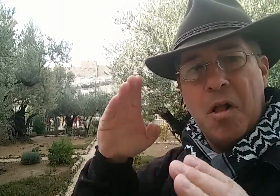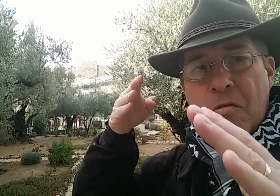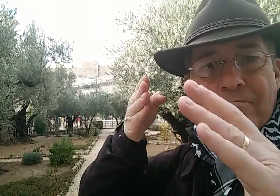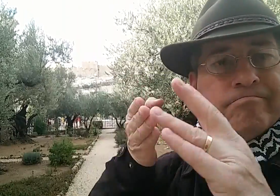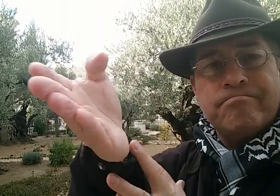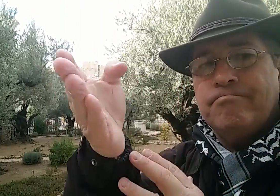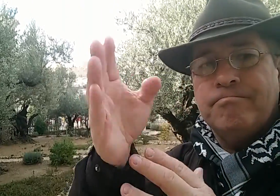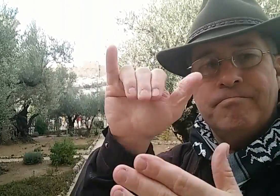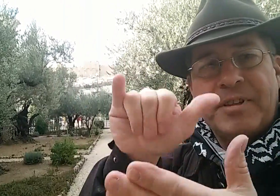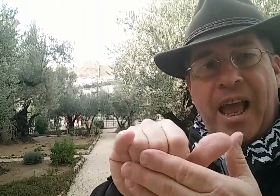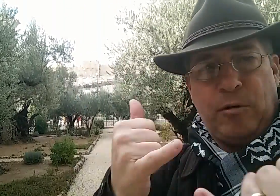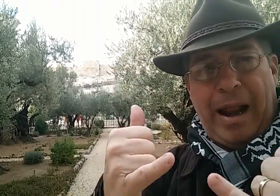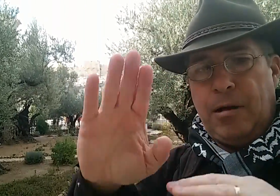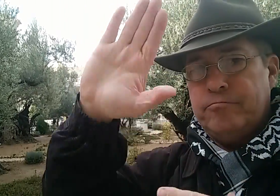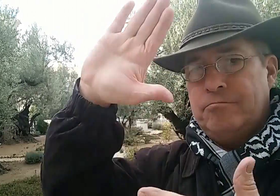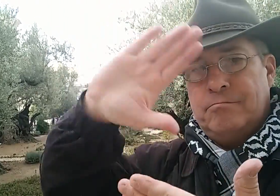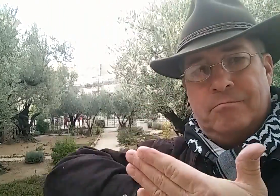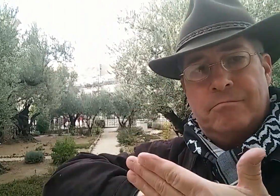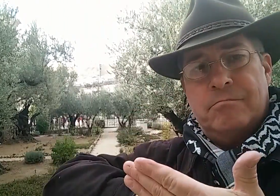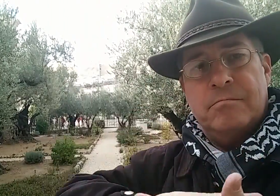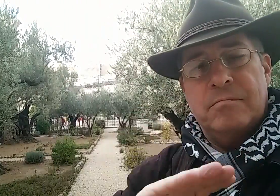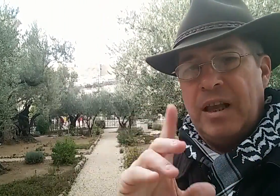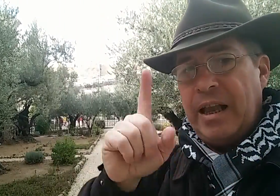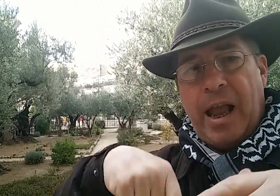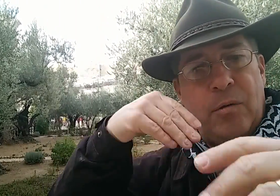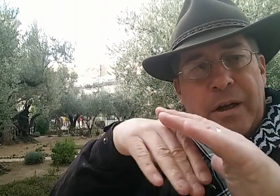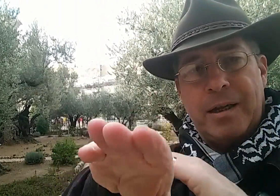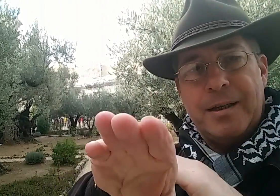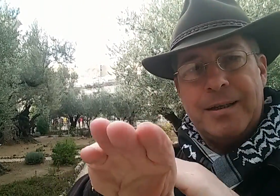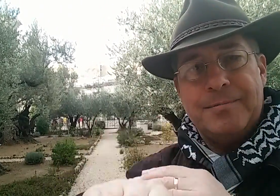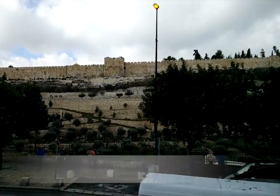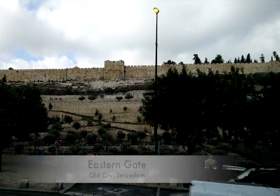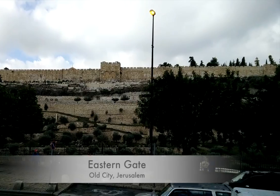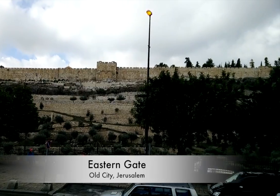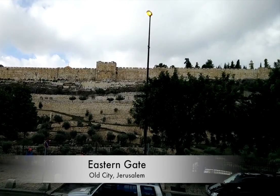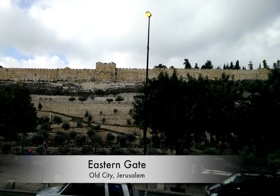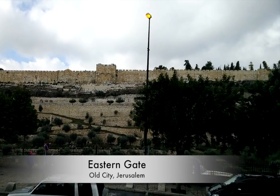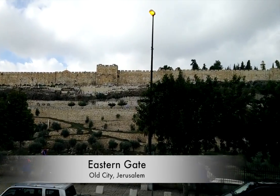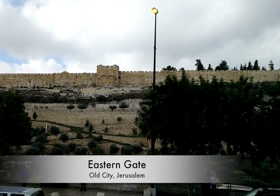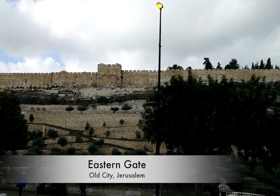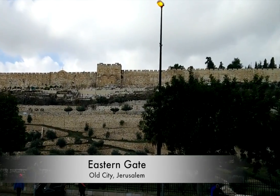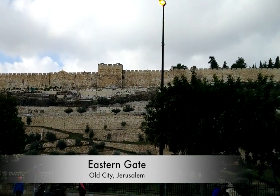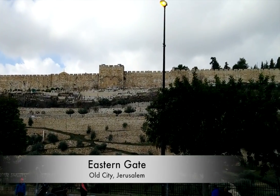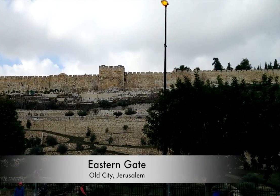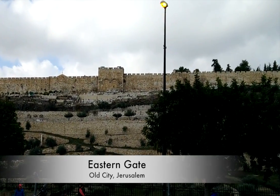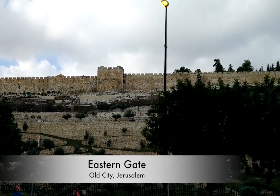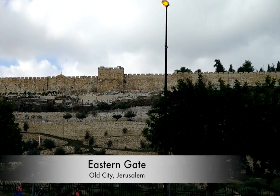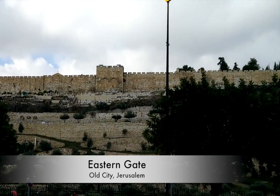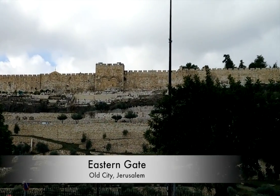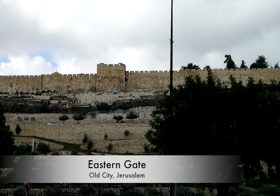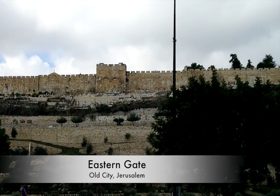This is the eastern gate. You notice it's all walled up at this time. No one can get in.